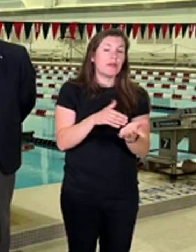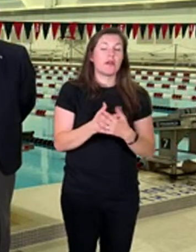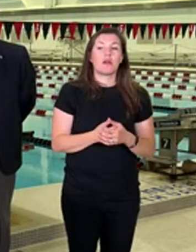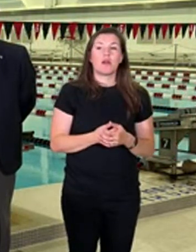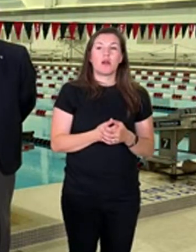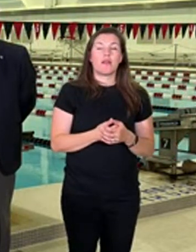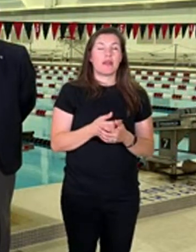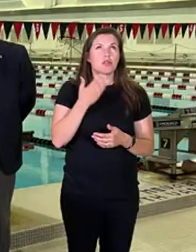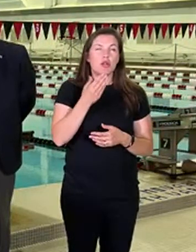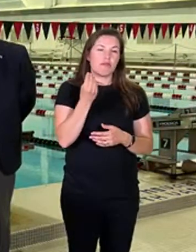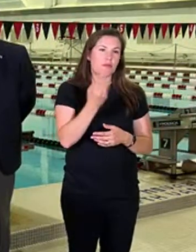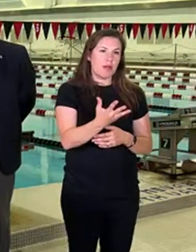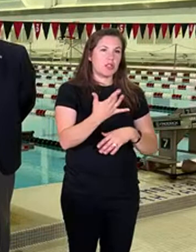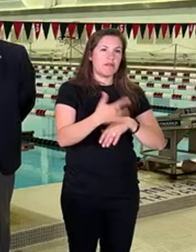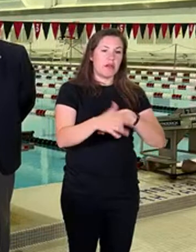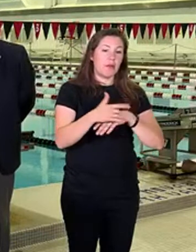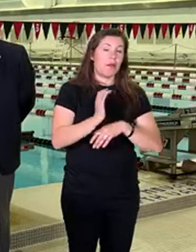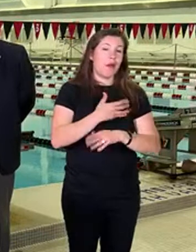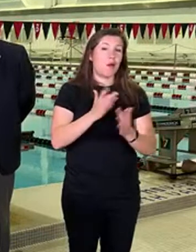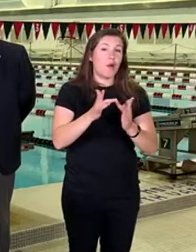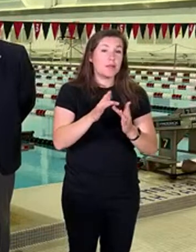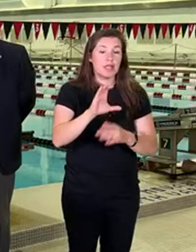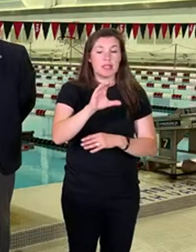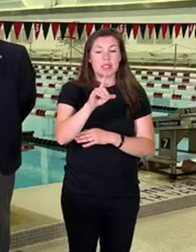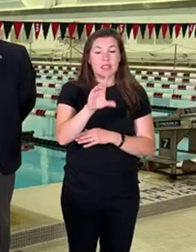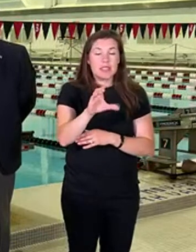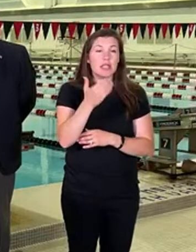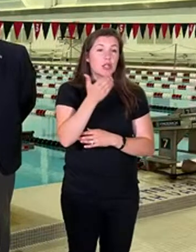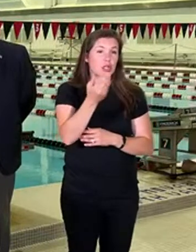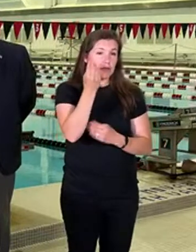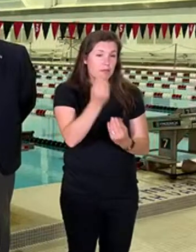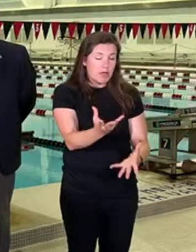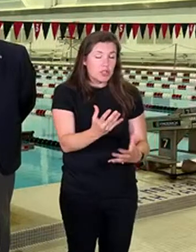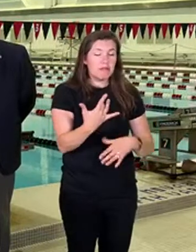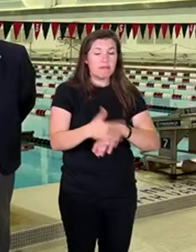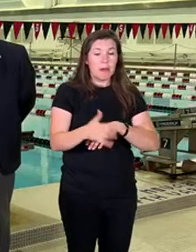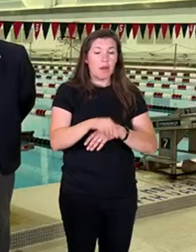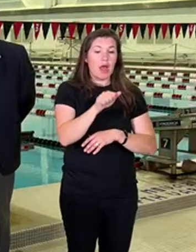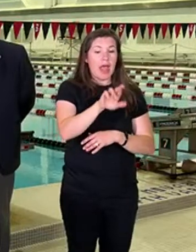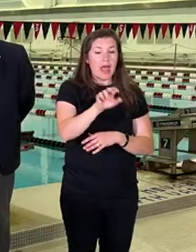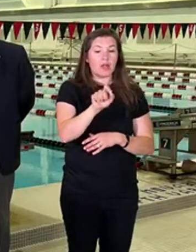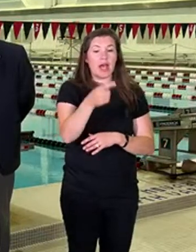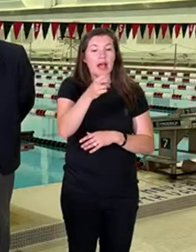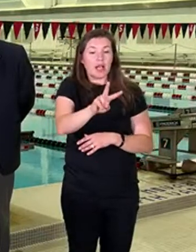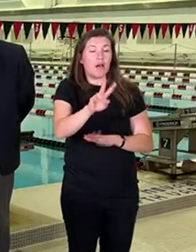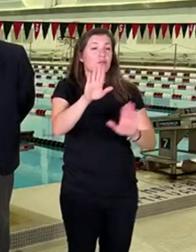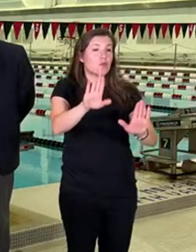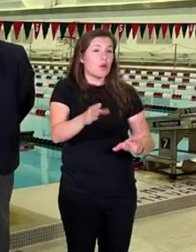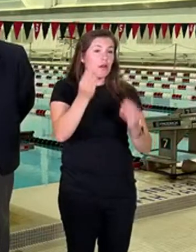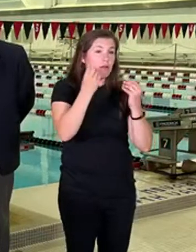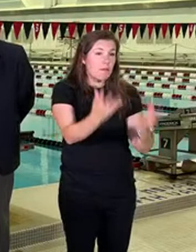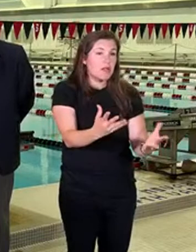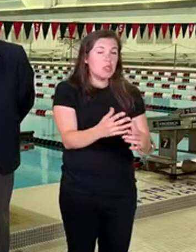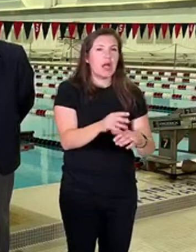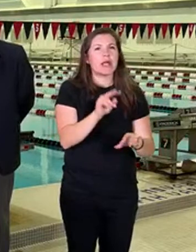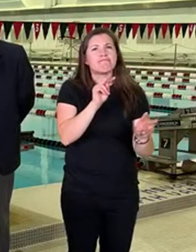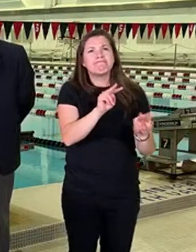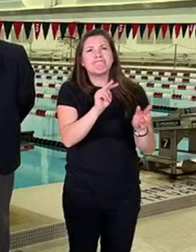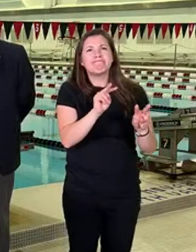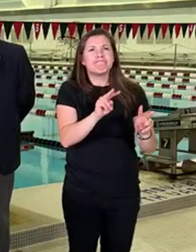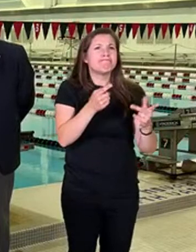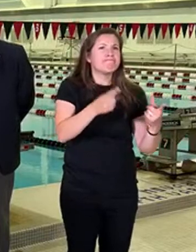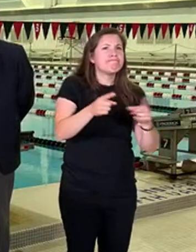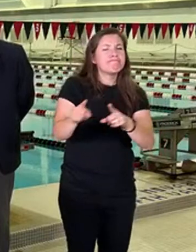good information on our county website. CDC has good information. Air.gov has great information, and you can keep up to date with